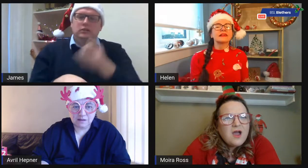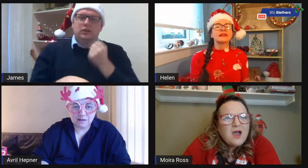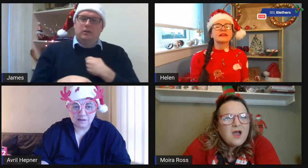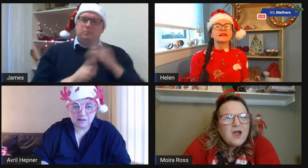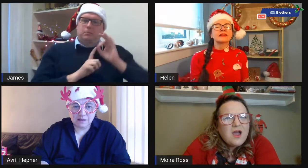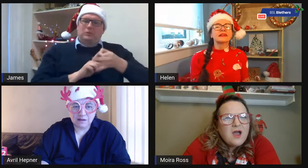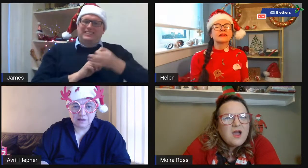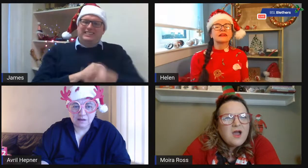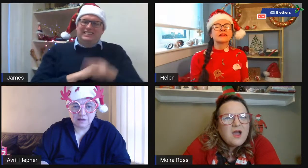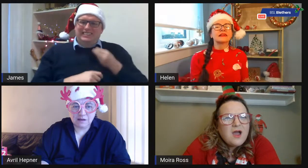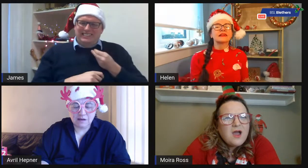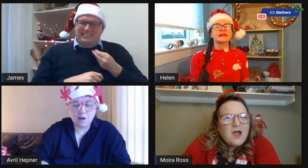try and work out